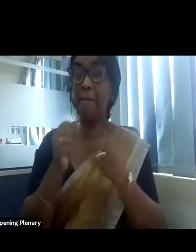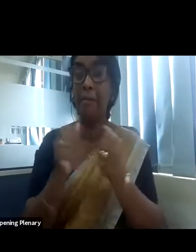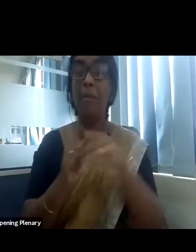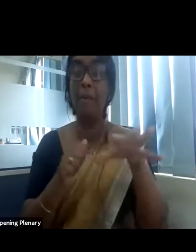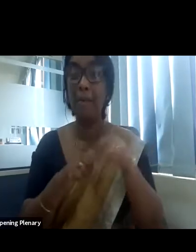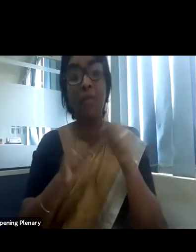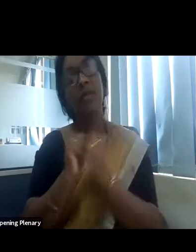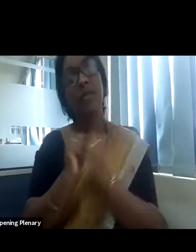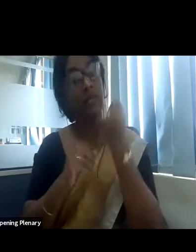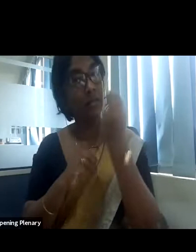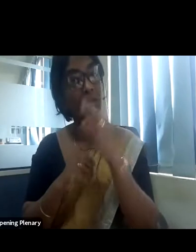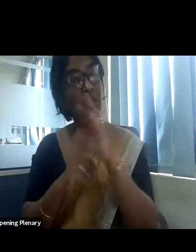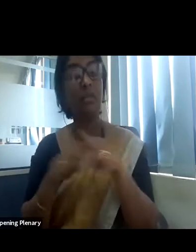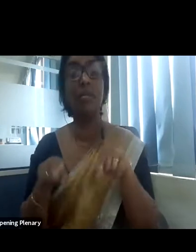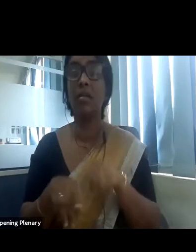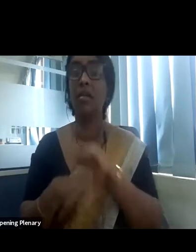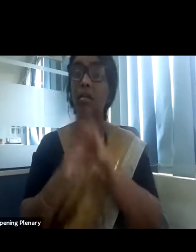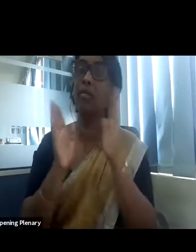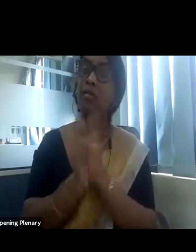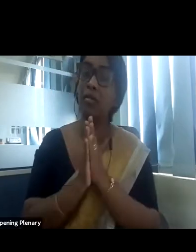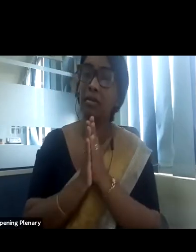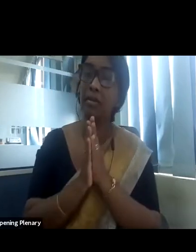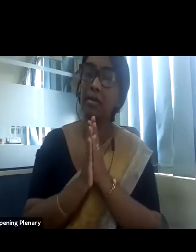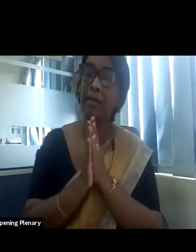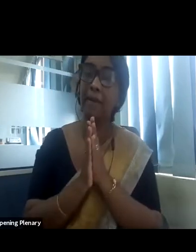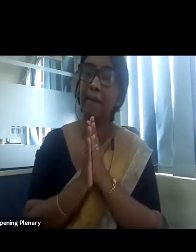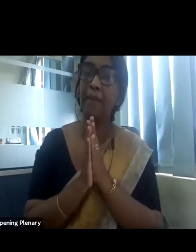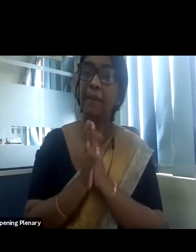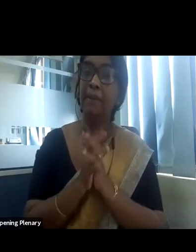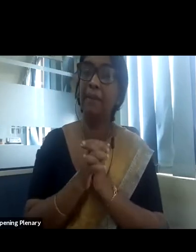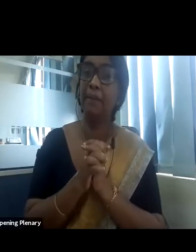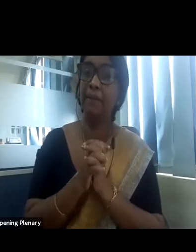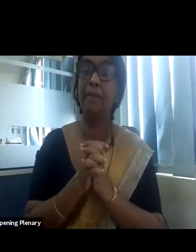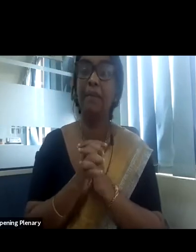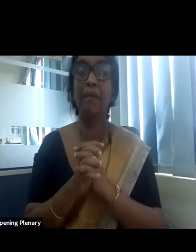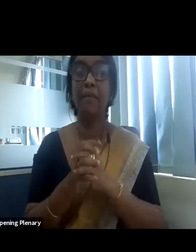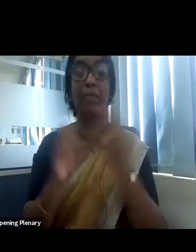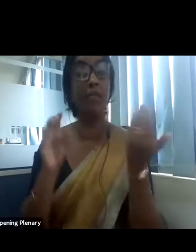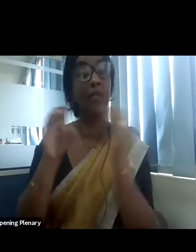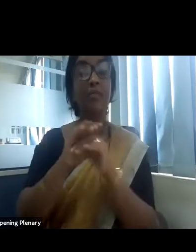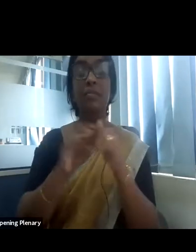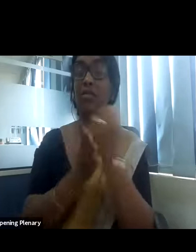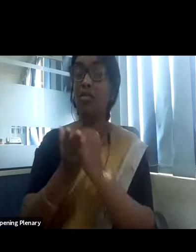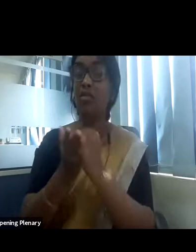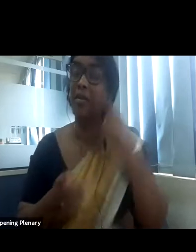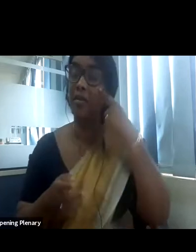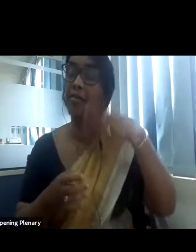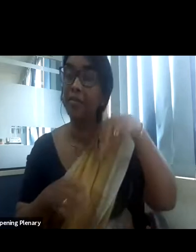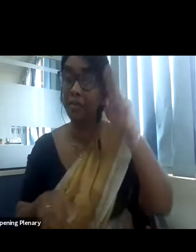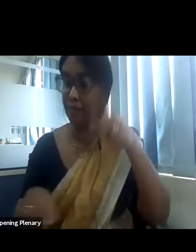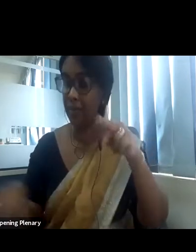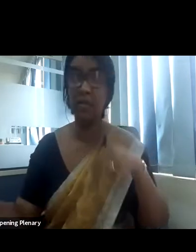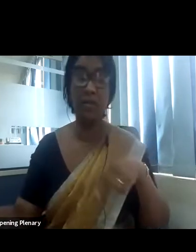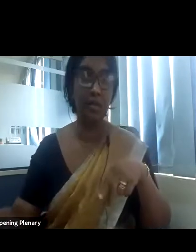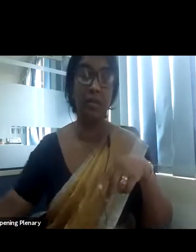employees, customers, and wider stakeholders believe that businesses have a legitimate and important